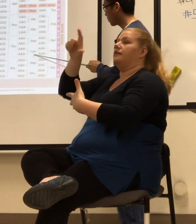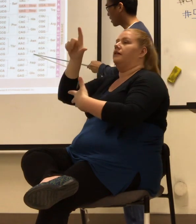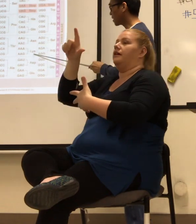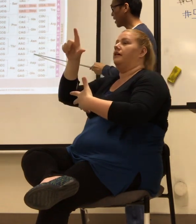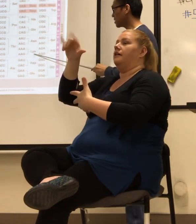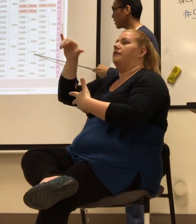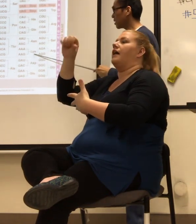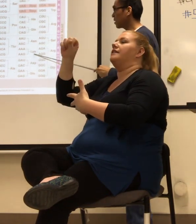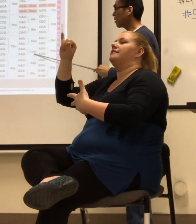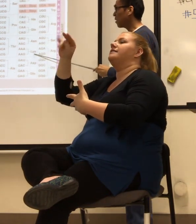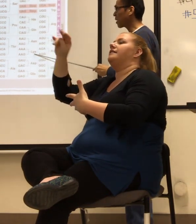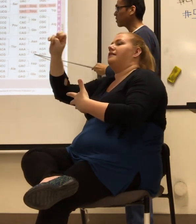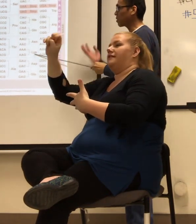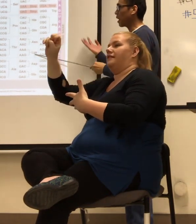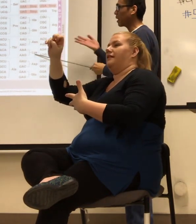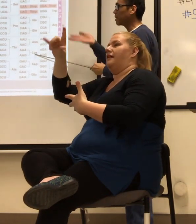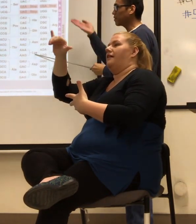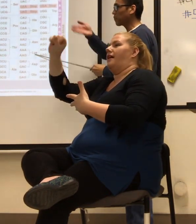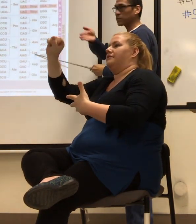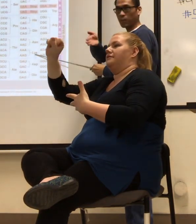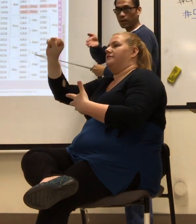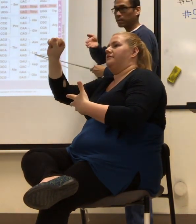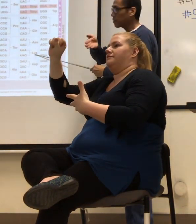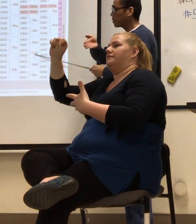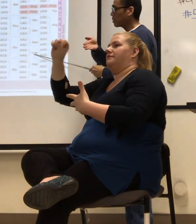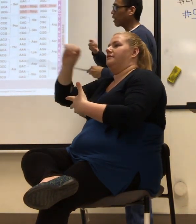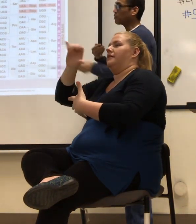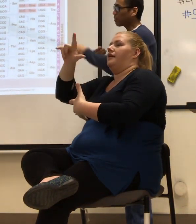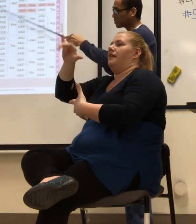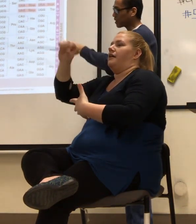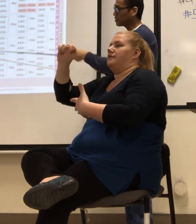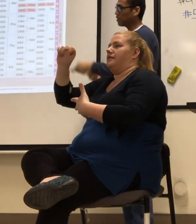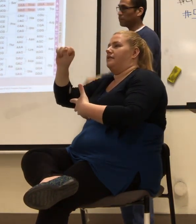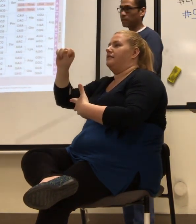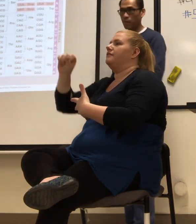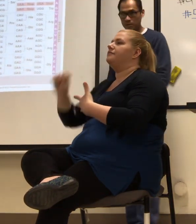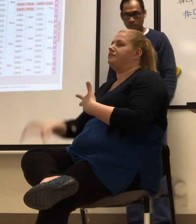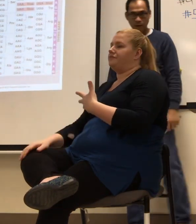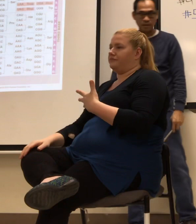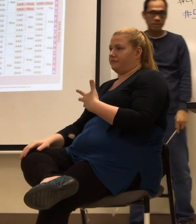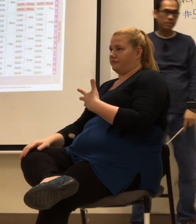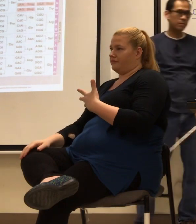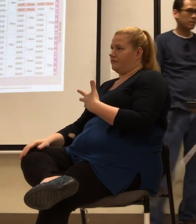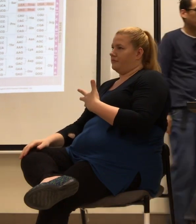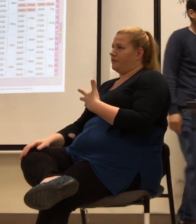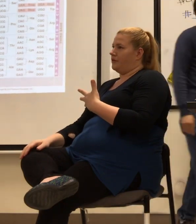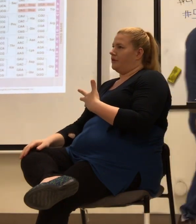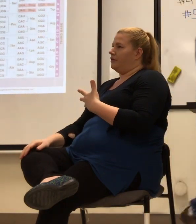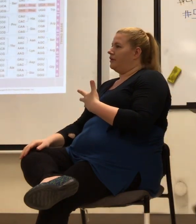Oh, yeah, that's lysine. Okay, so I did the first one. I'll check to see if you did the rest correct.